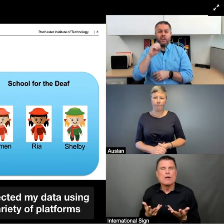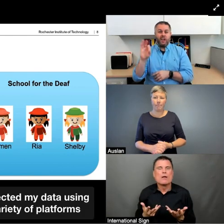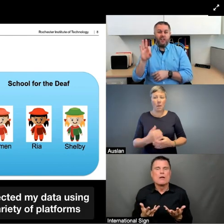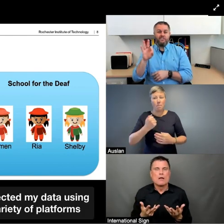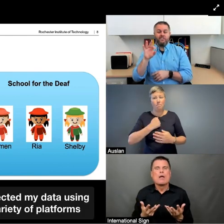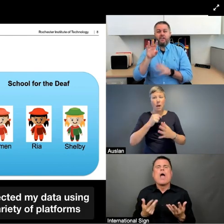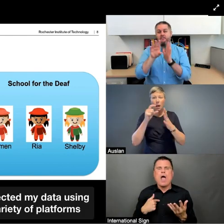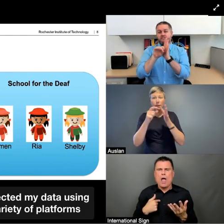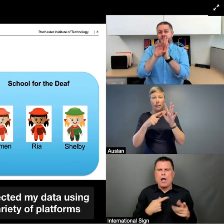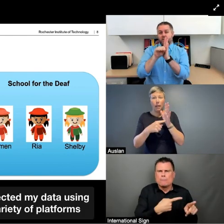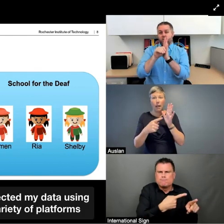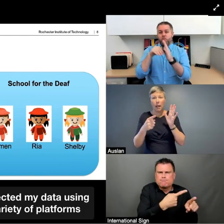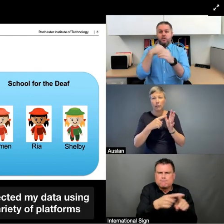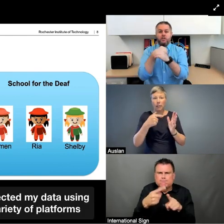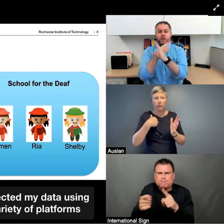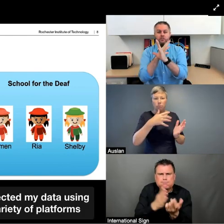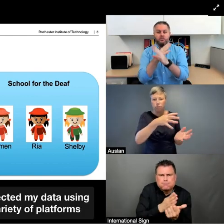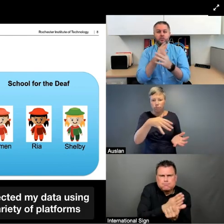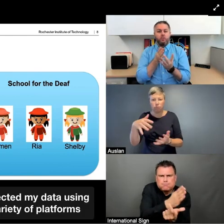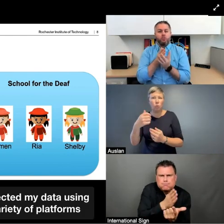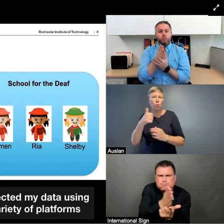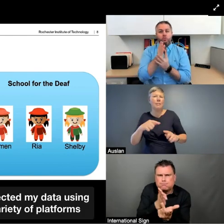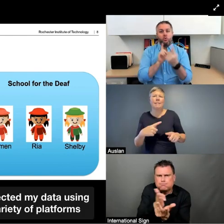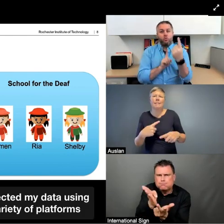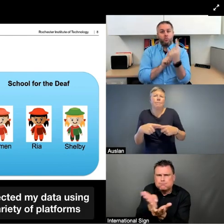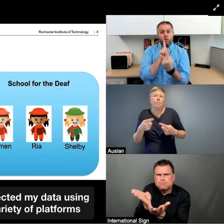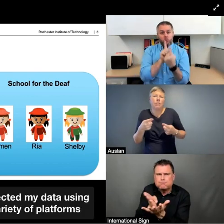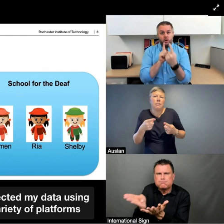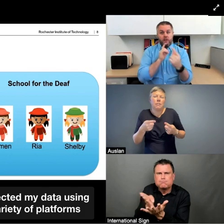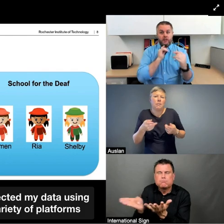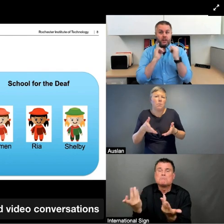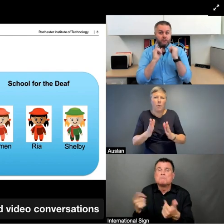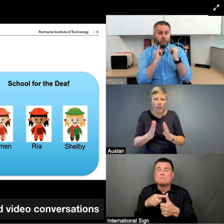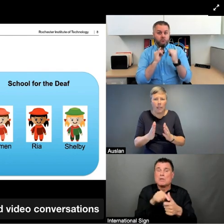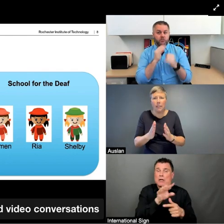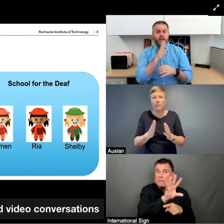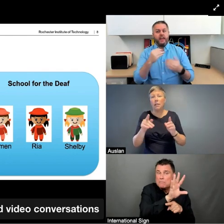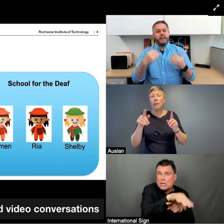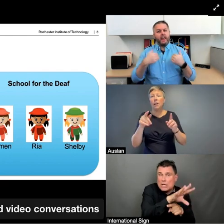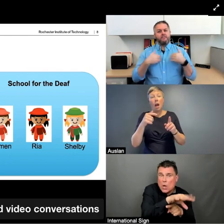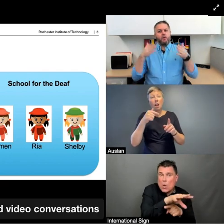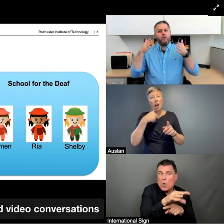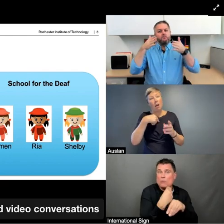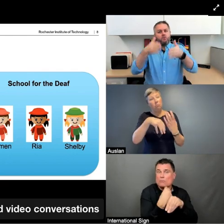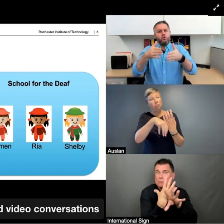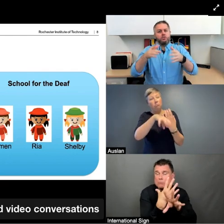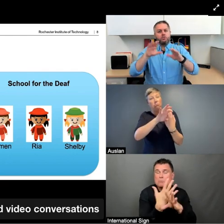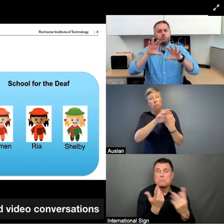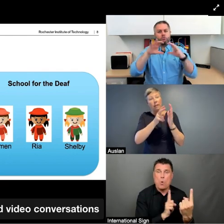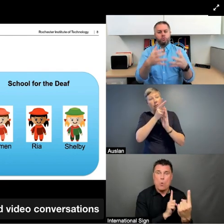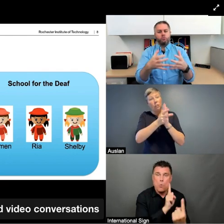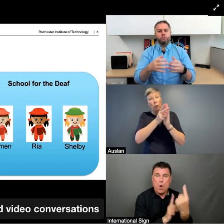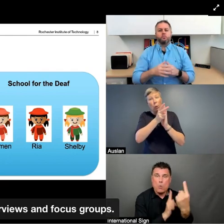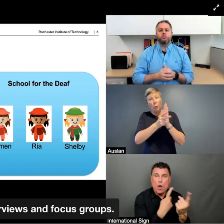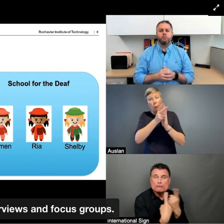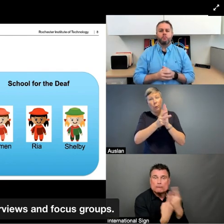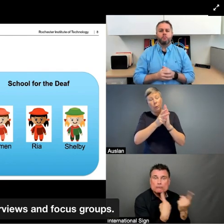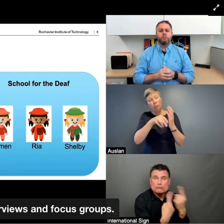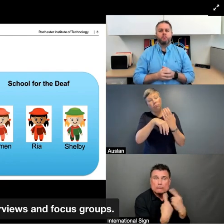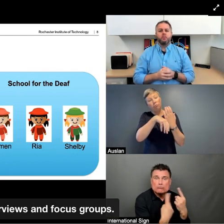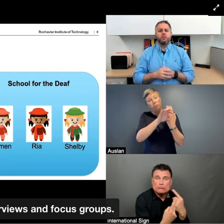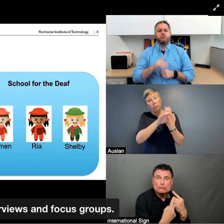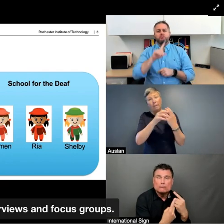I collected my data using a variety of platforms and held video conversations for